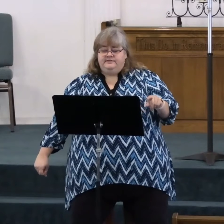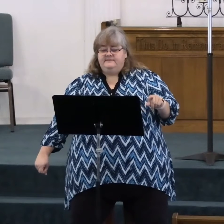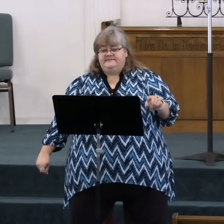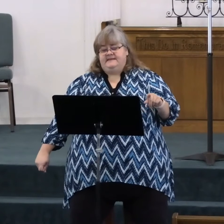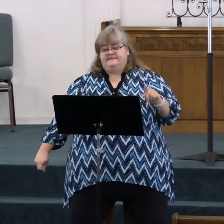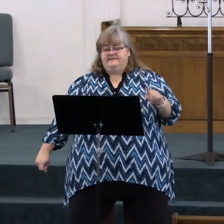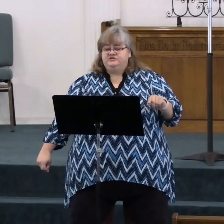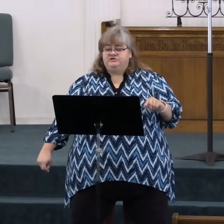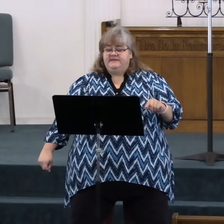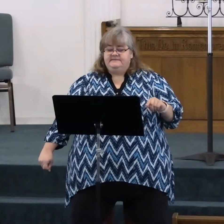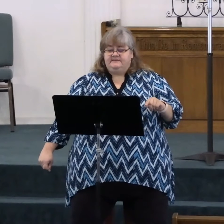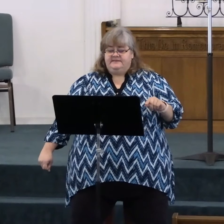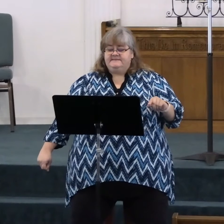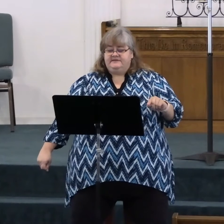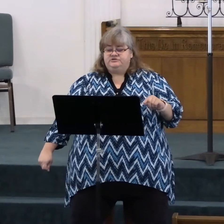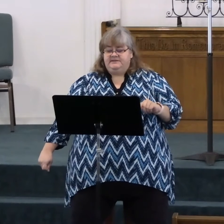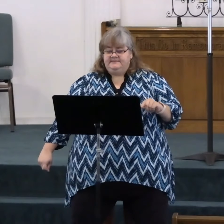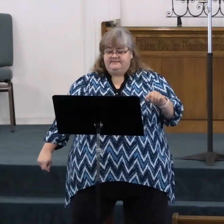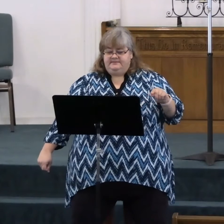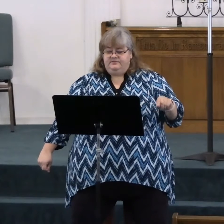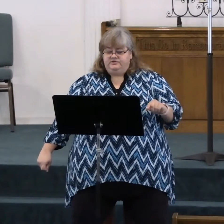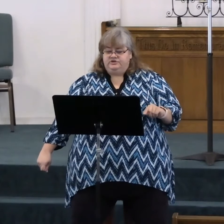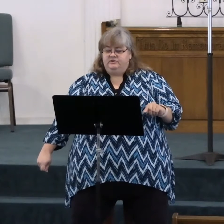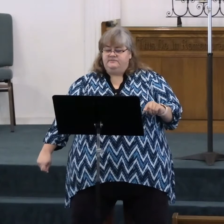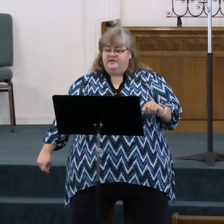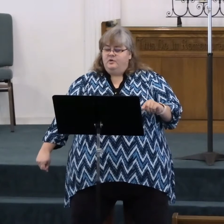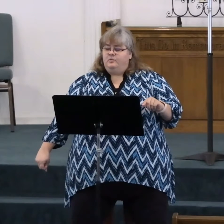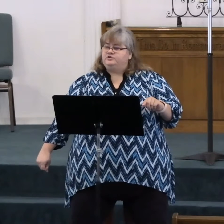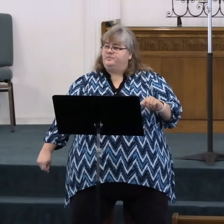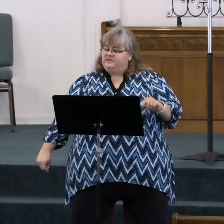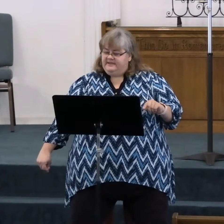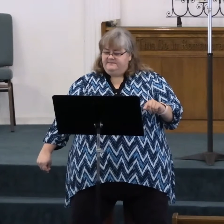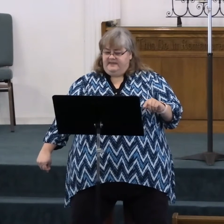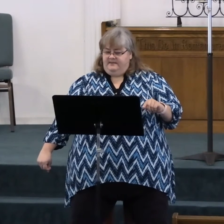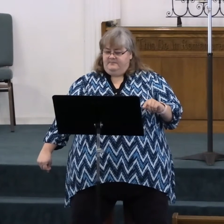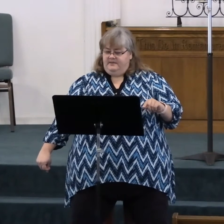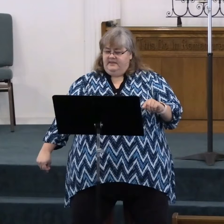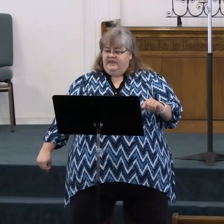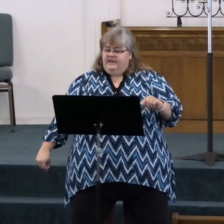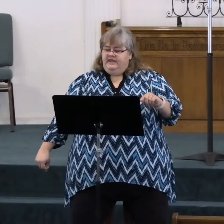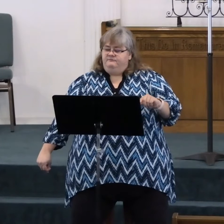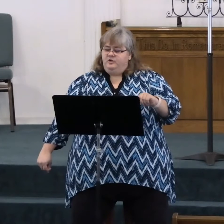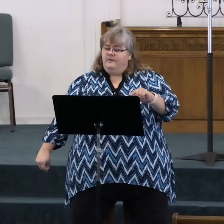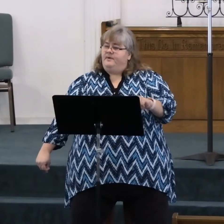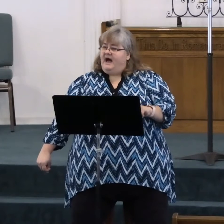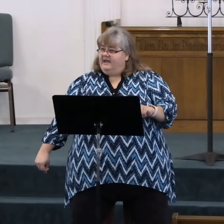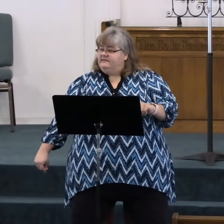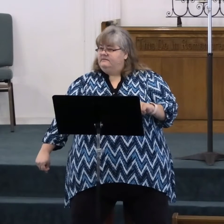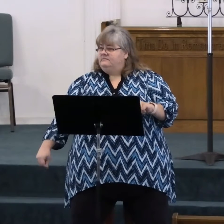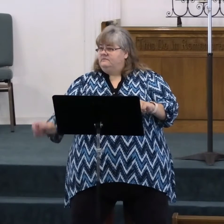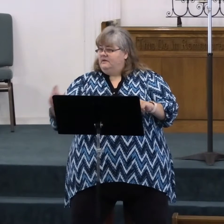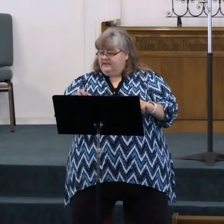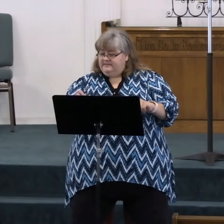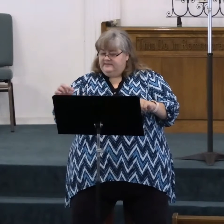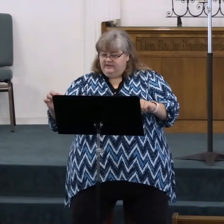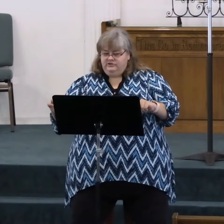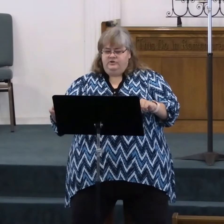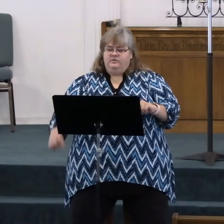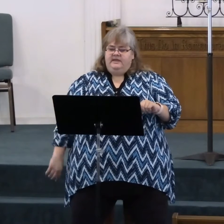John 8:31-32 says, Then said Jesus to the Jews which believed him, "If you abide, continue